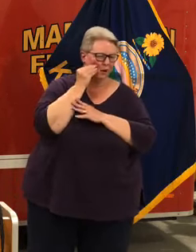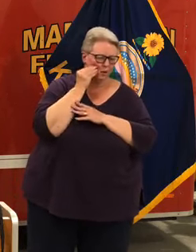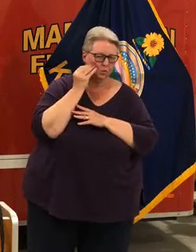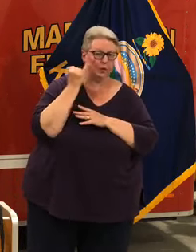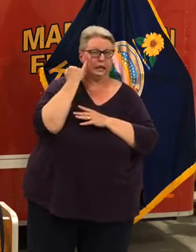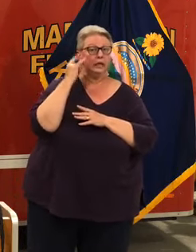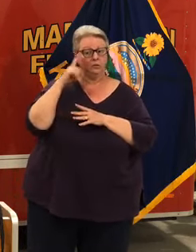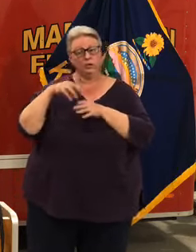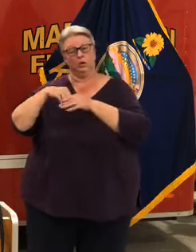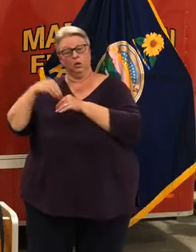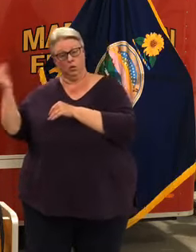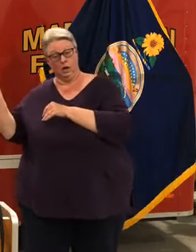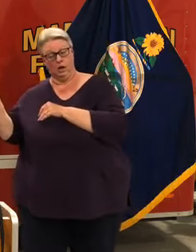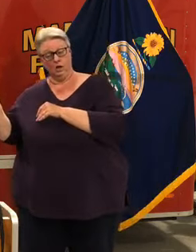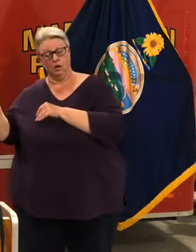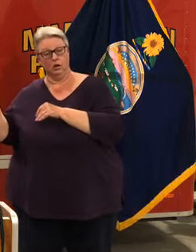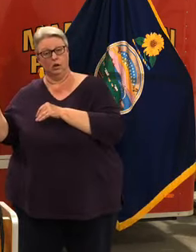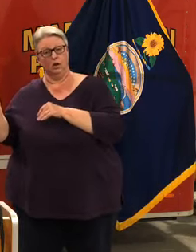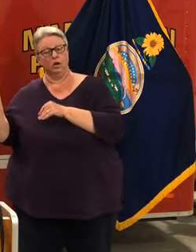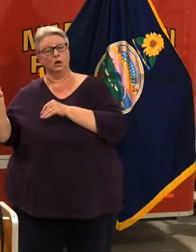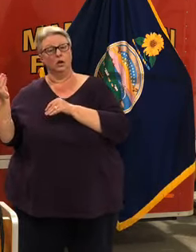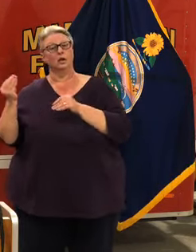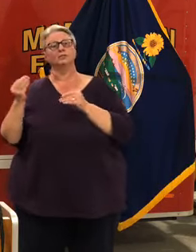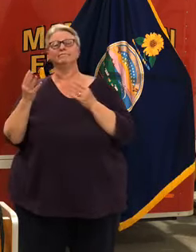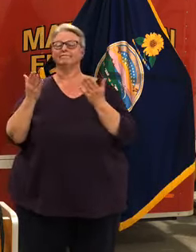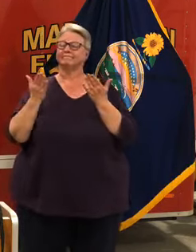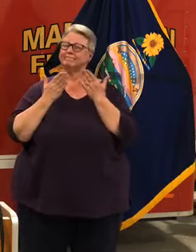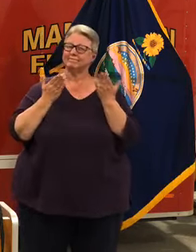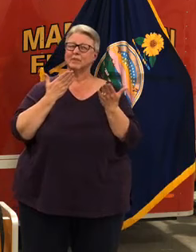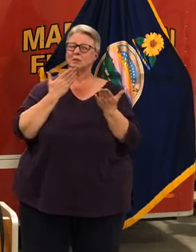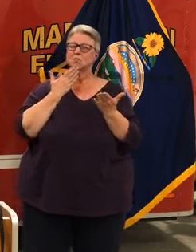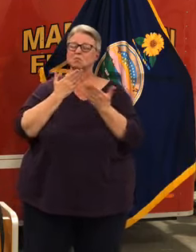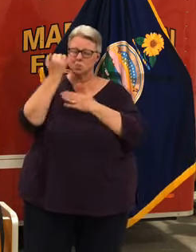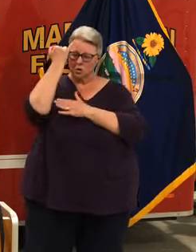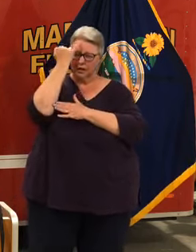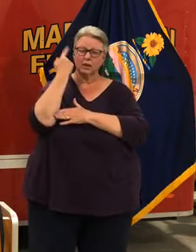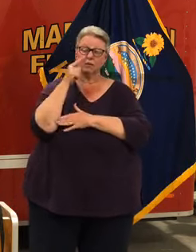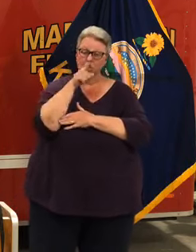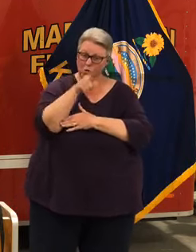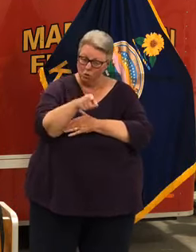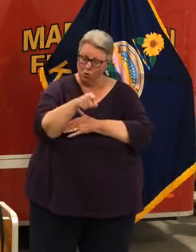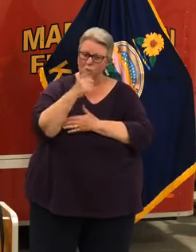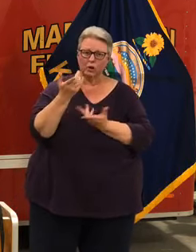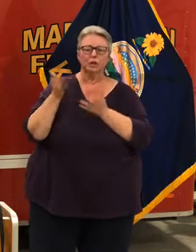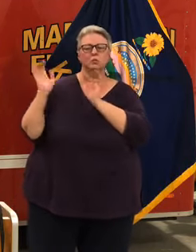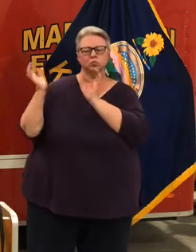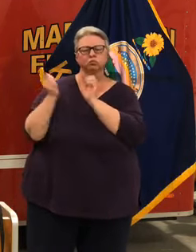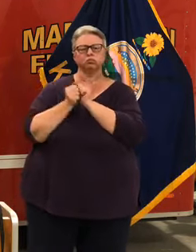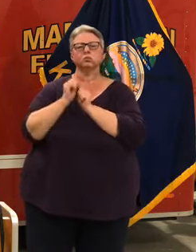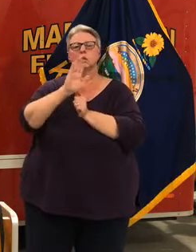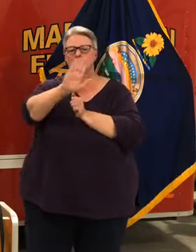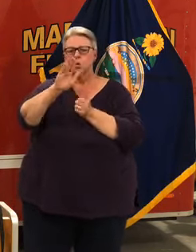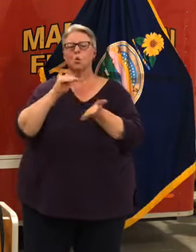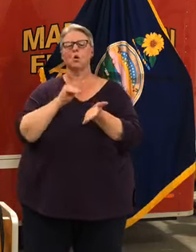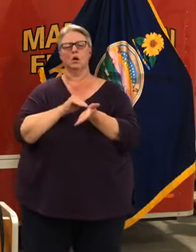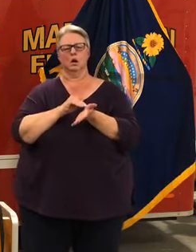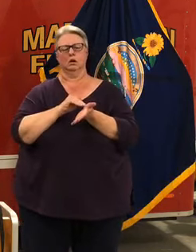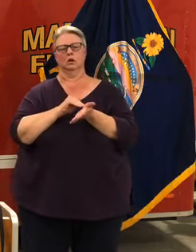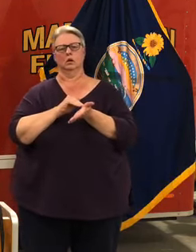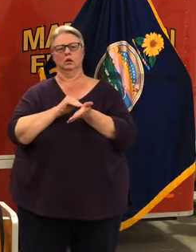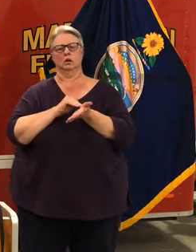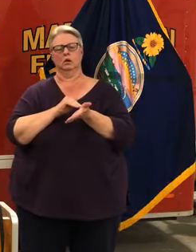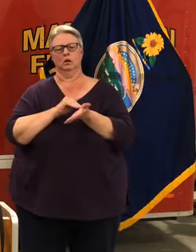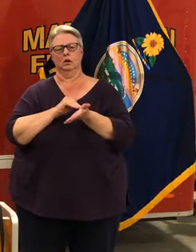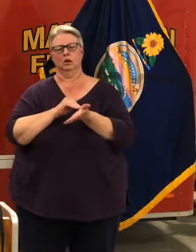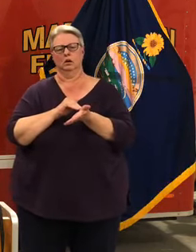out, then that would probably be a good idea for you, and I would encourage you to talk with your healthcare provider. We are not discouraging